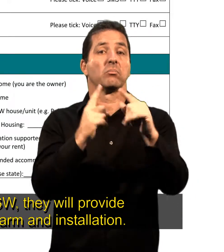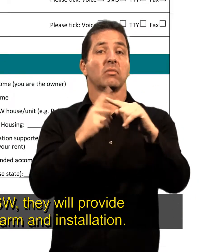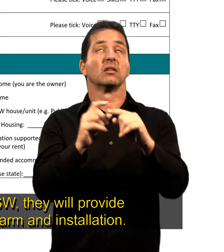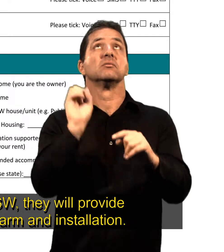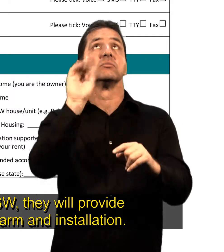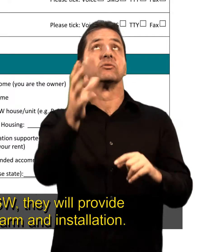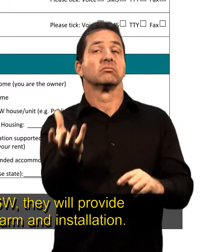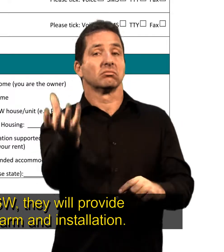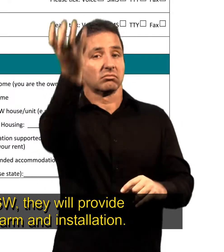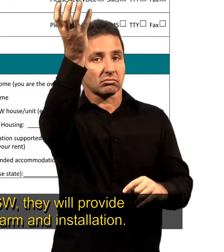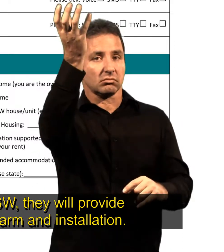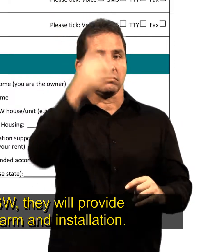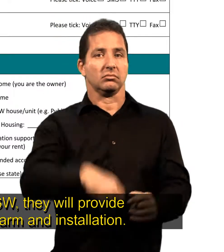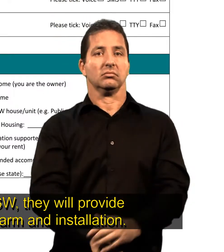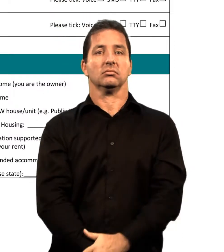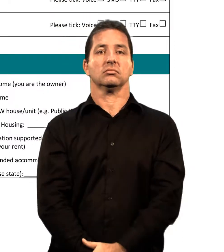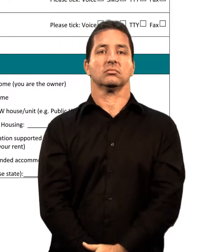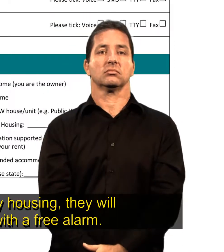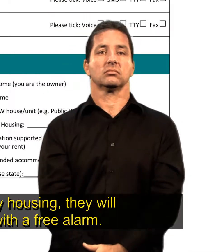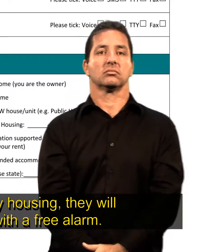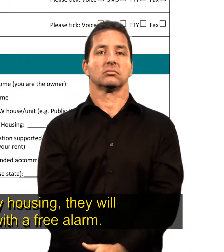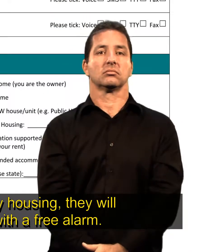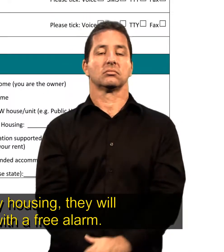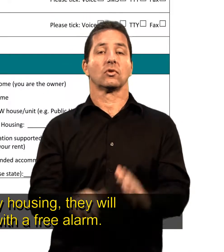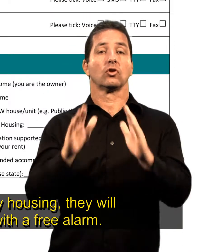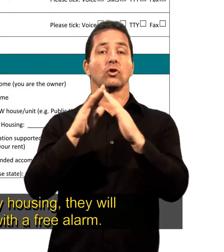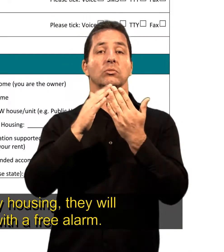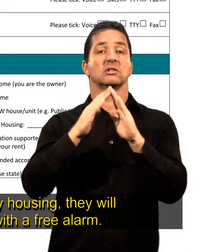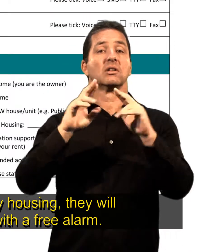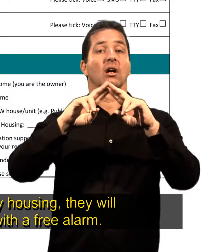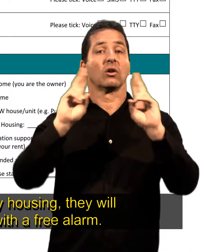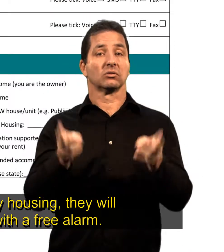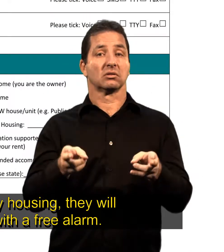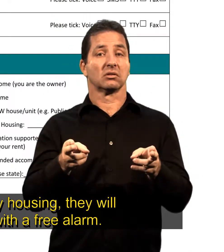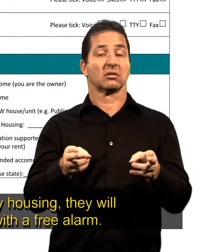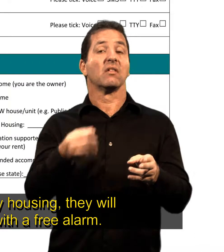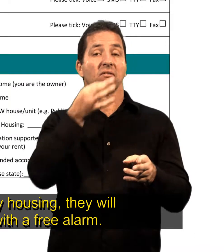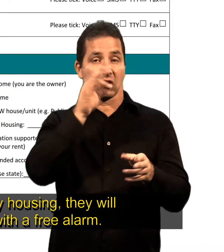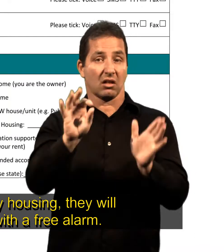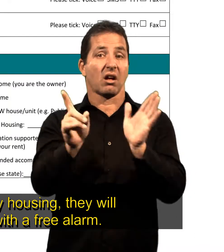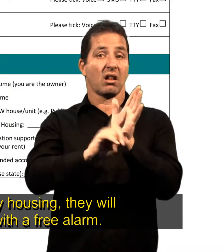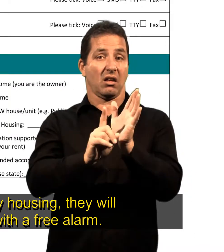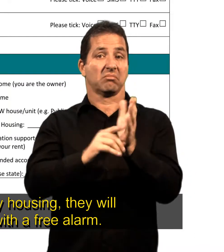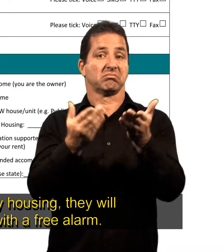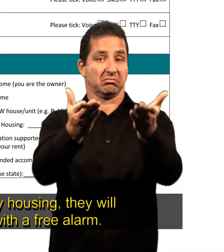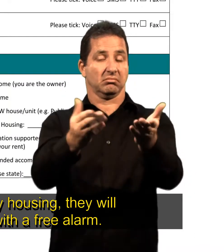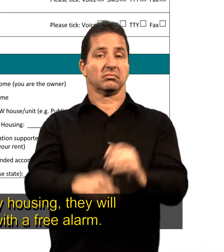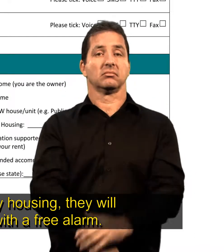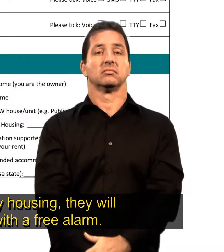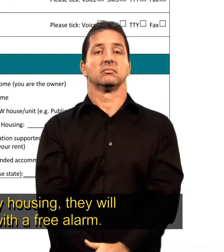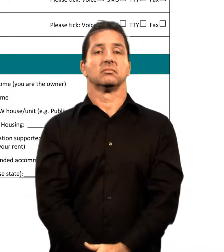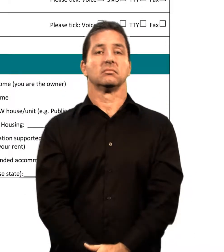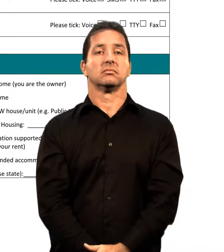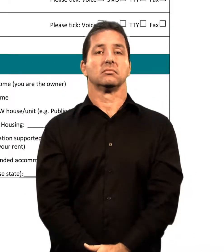you with a free alarm and installation. If it's community housing, they will provide you with a free alarm.